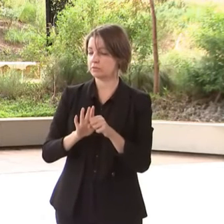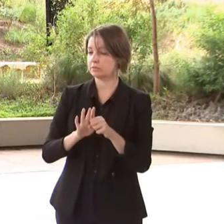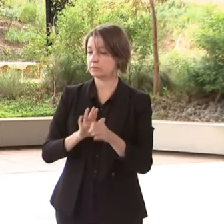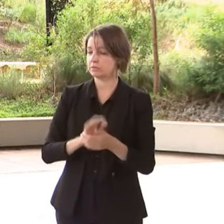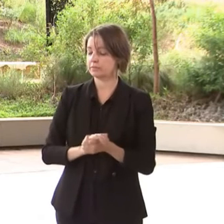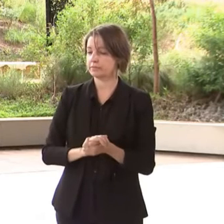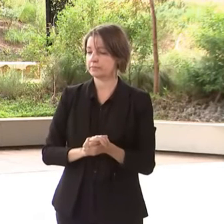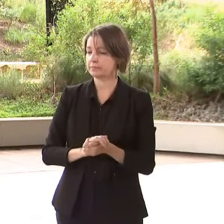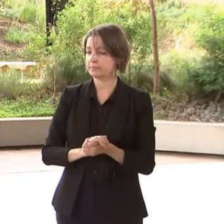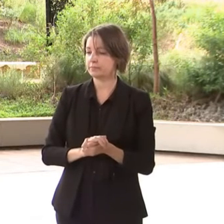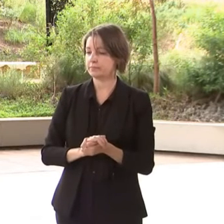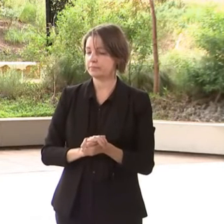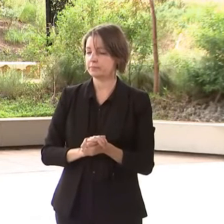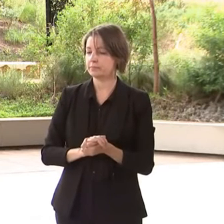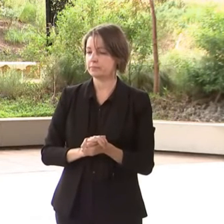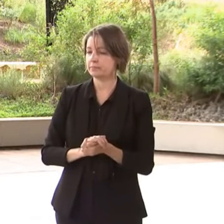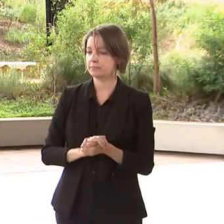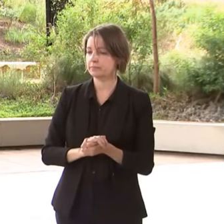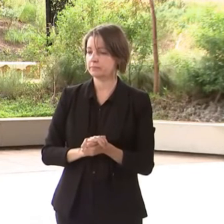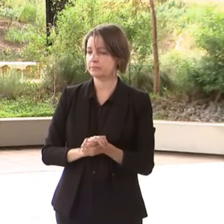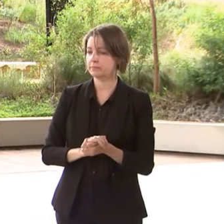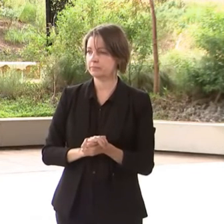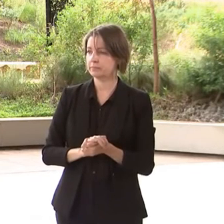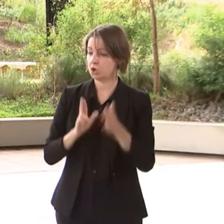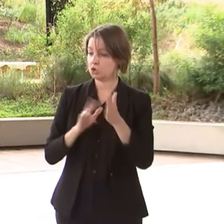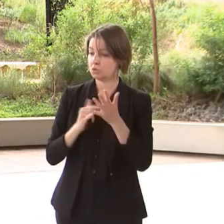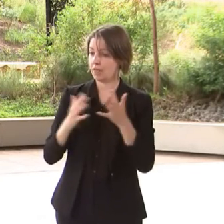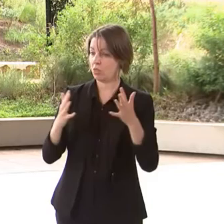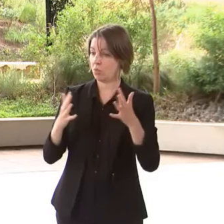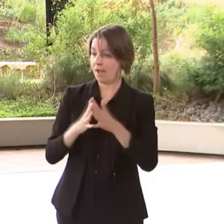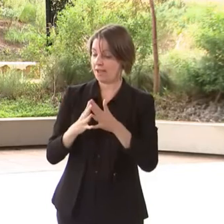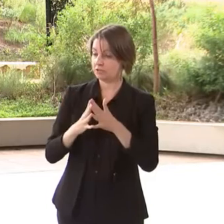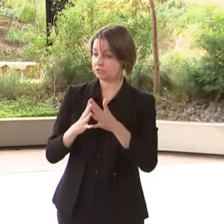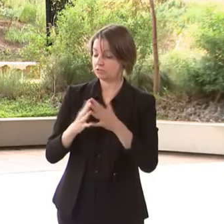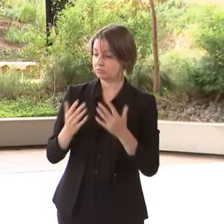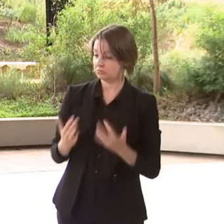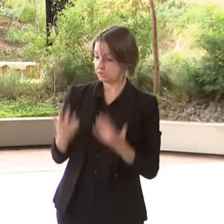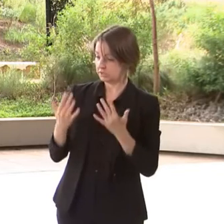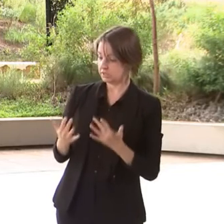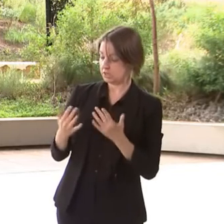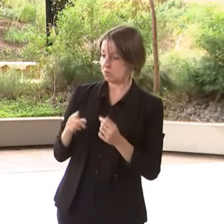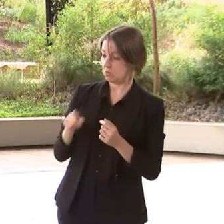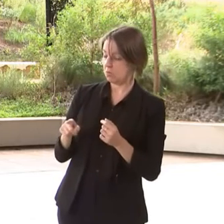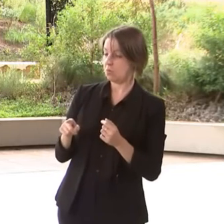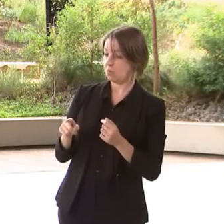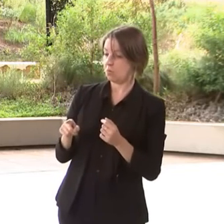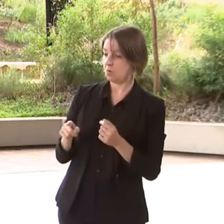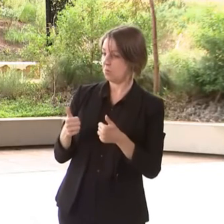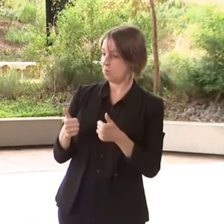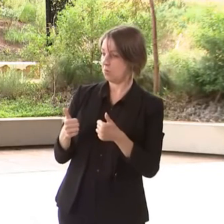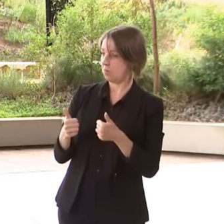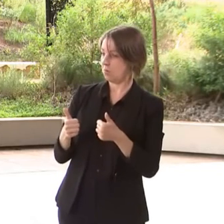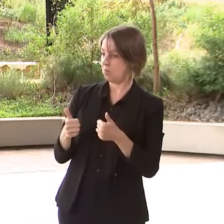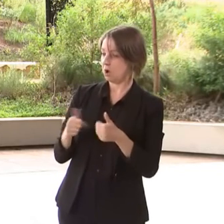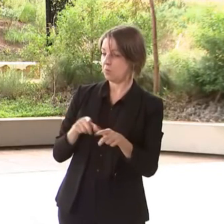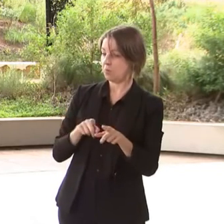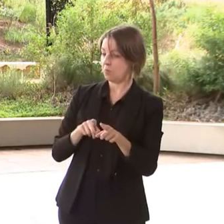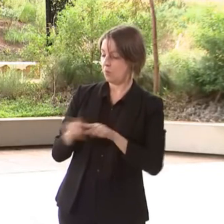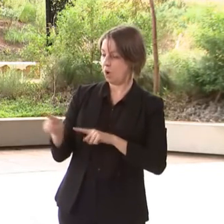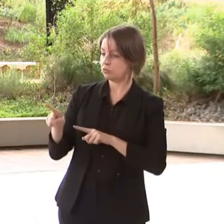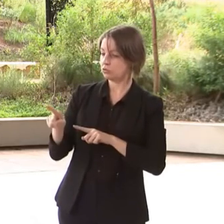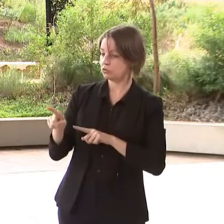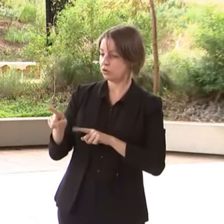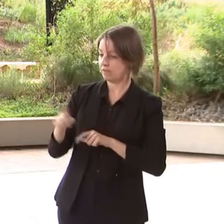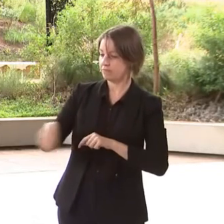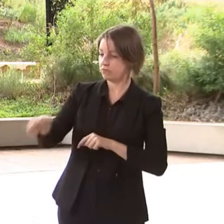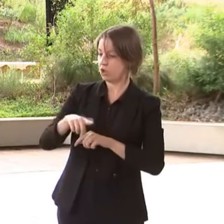concentrated on New South Wales kids. Some promising kind of signs there, weren't there? That 2/3 of the kids are actually admitted to hospital, not for COVID